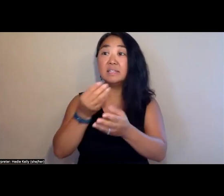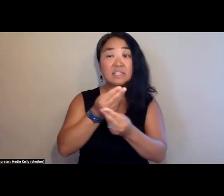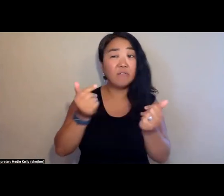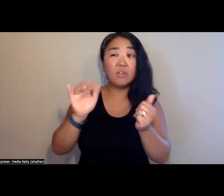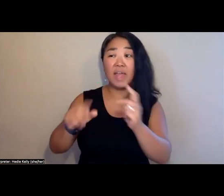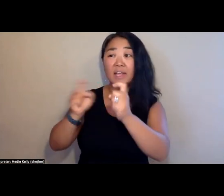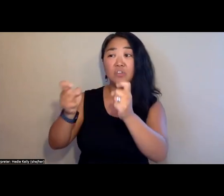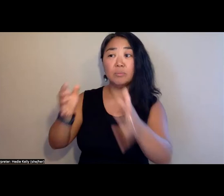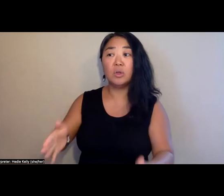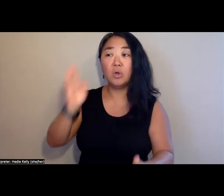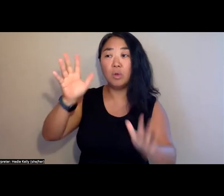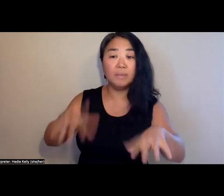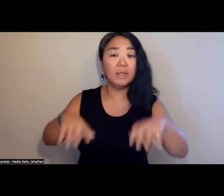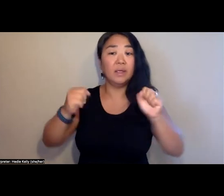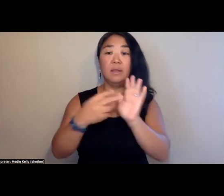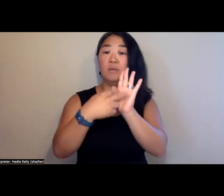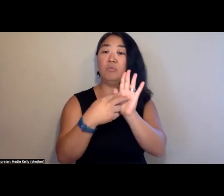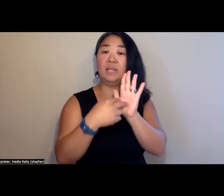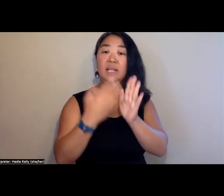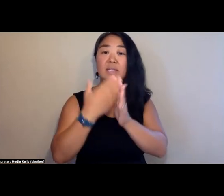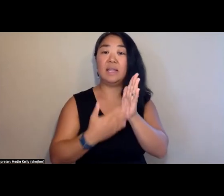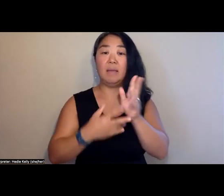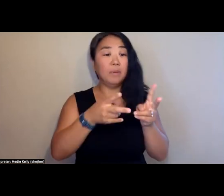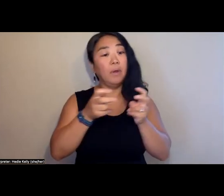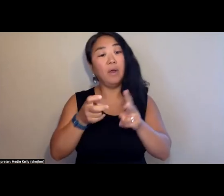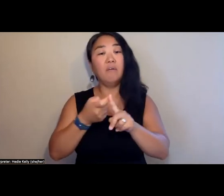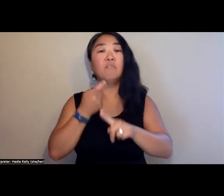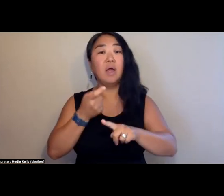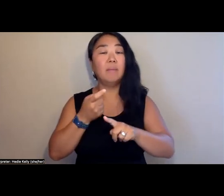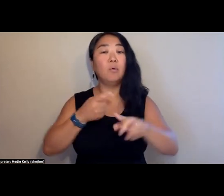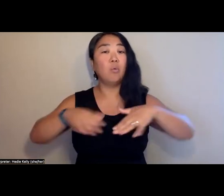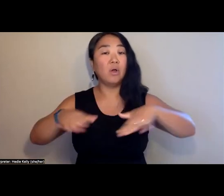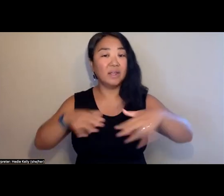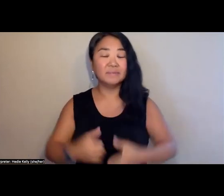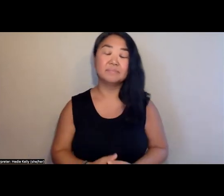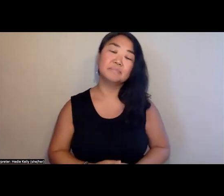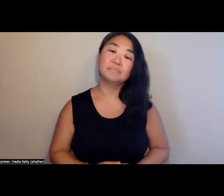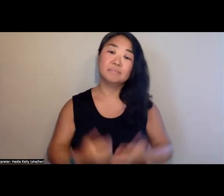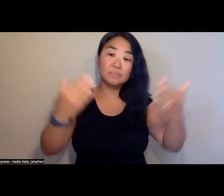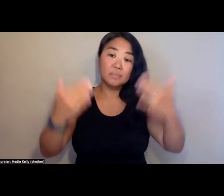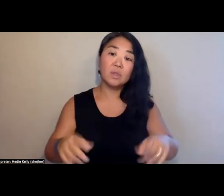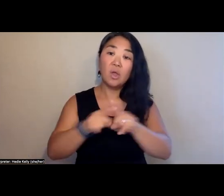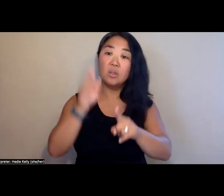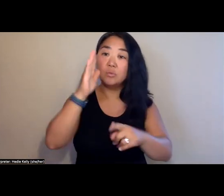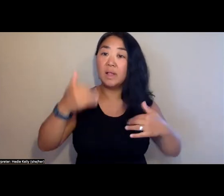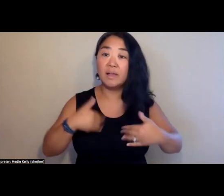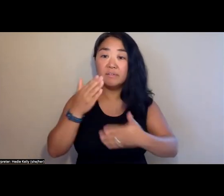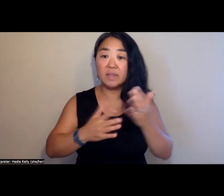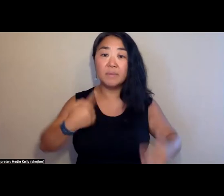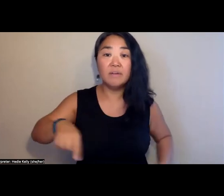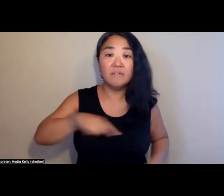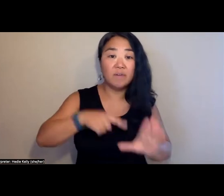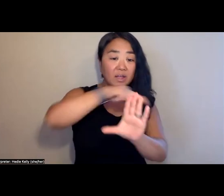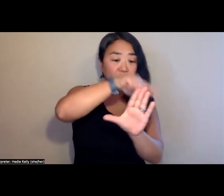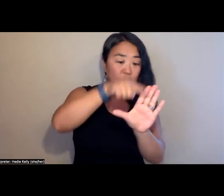anthology will be reading excerpts of their essays about walking. And then we'll also have some of us perimeter walkers talking about